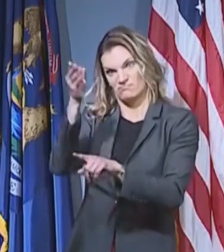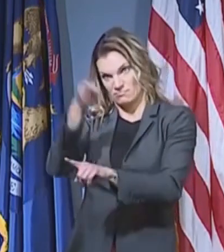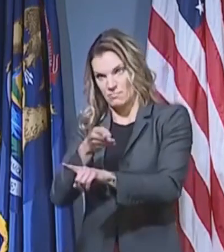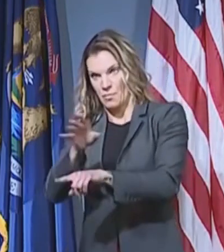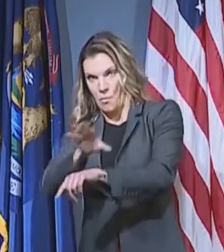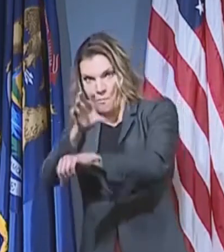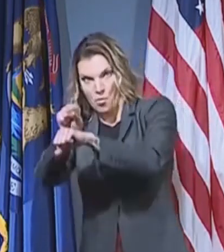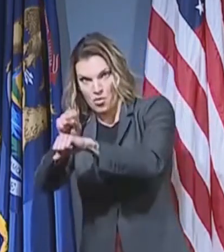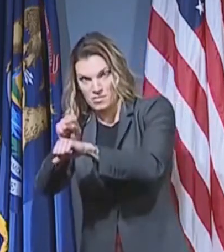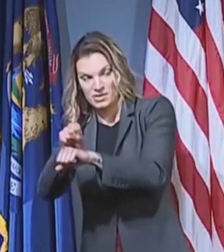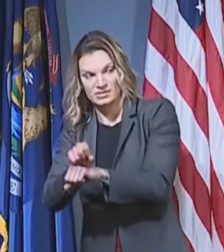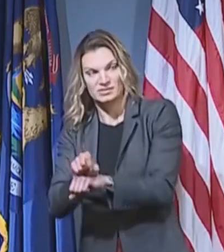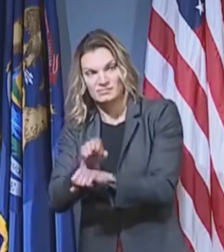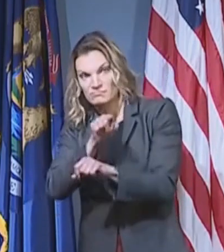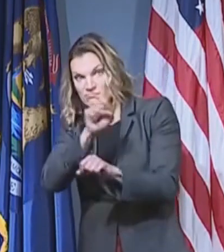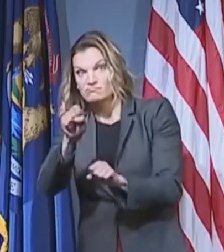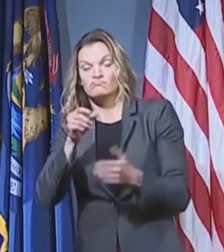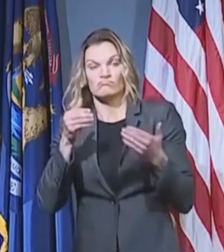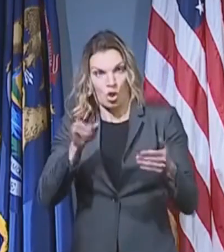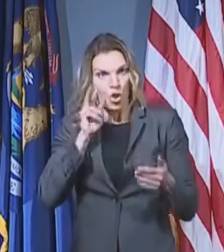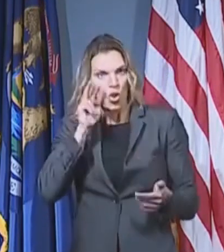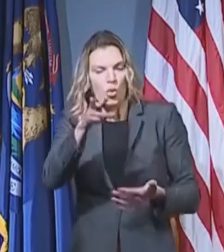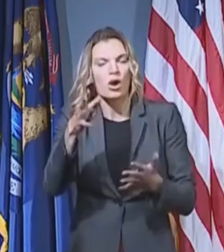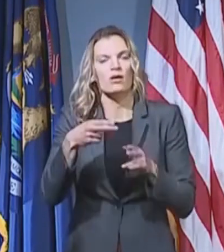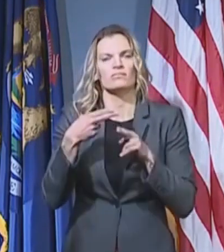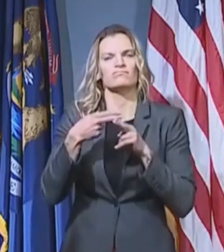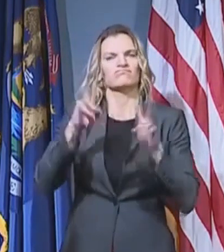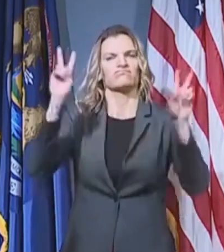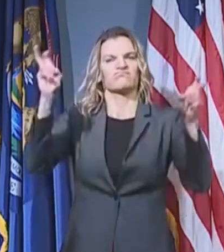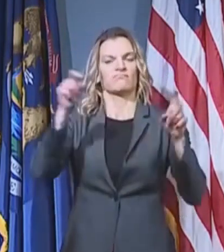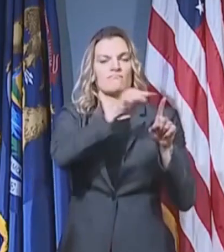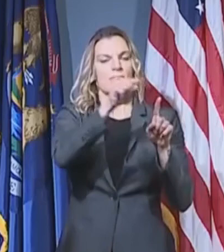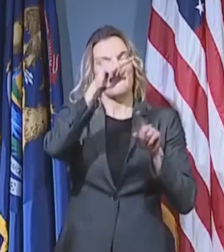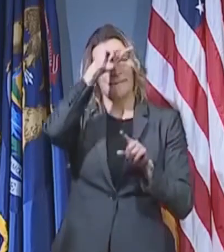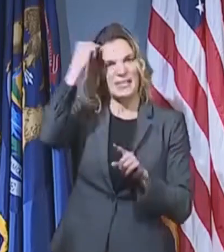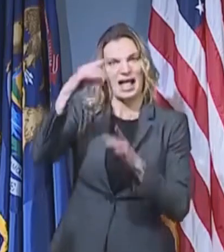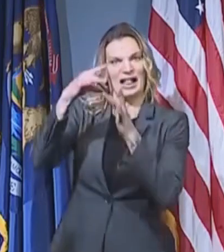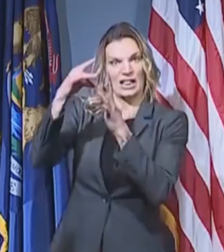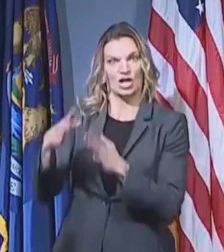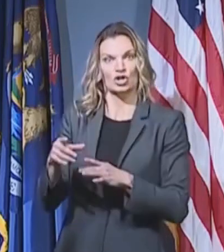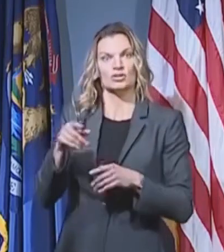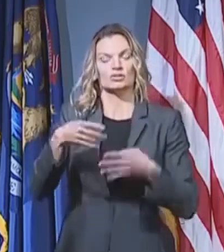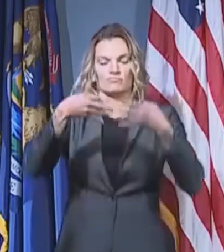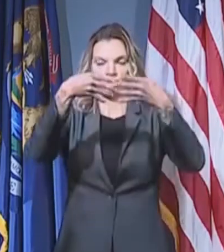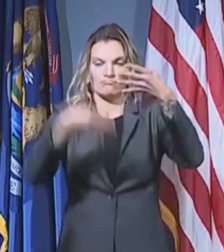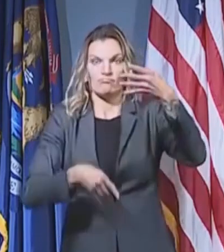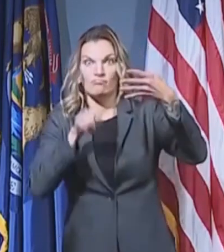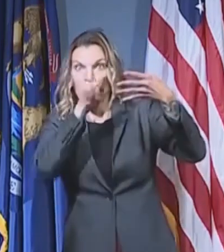michigan.gov/appointments. And candidates should select Black Leaders Advisory Council from the drop menu on the application.